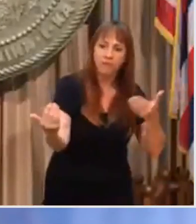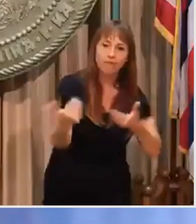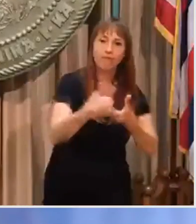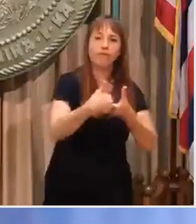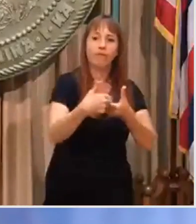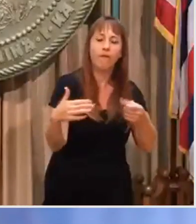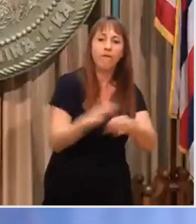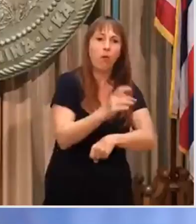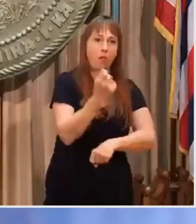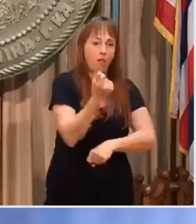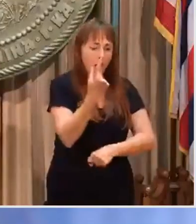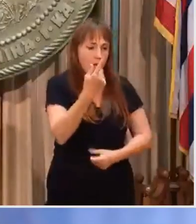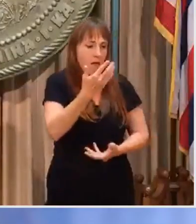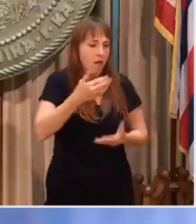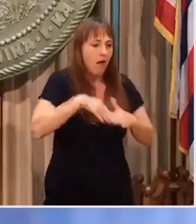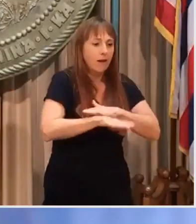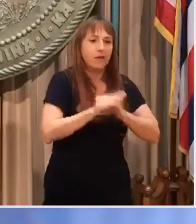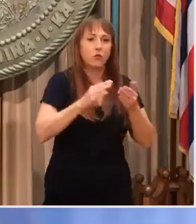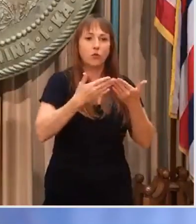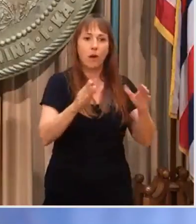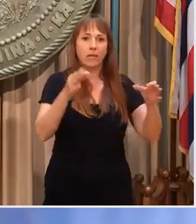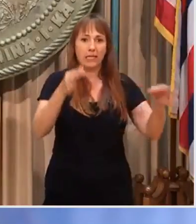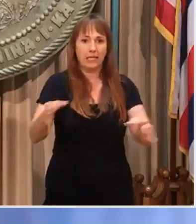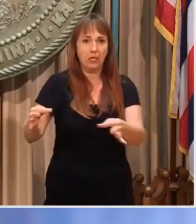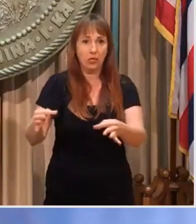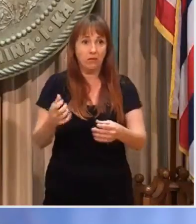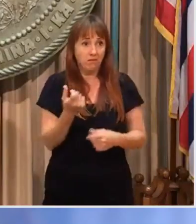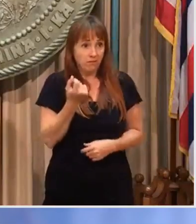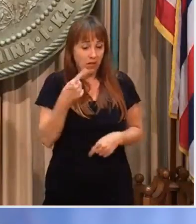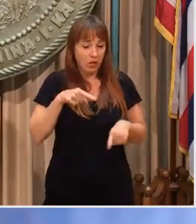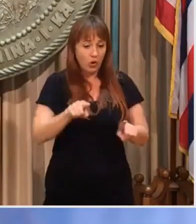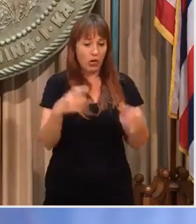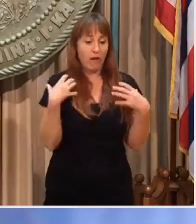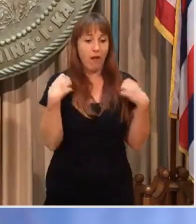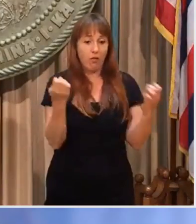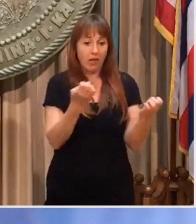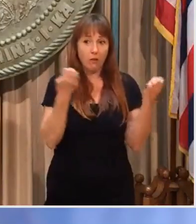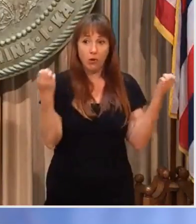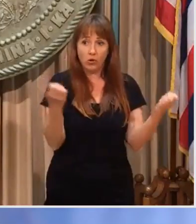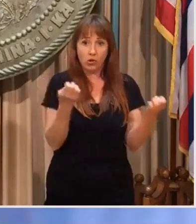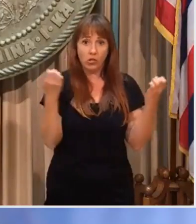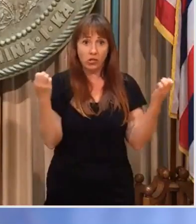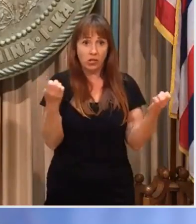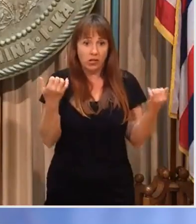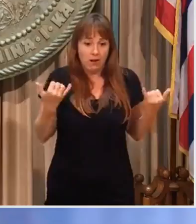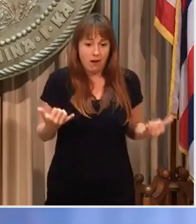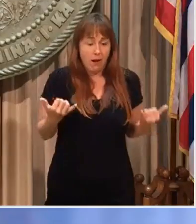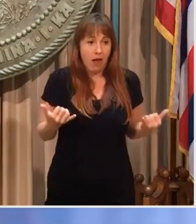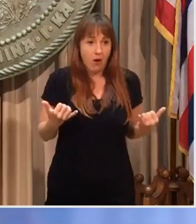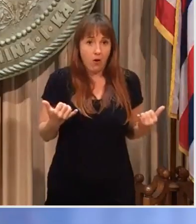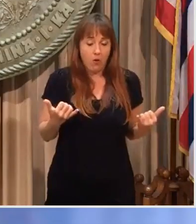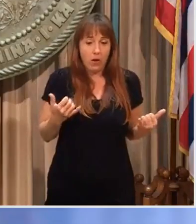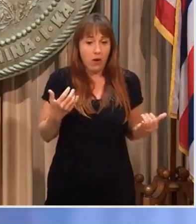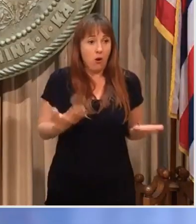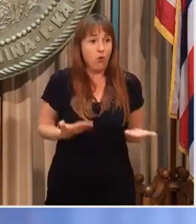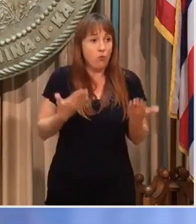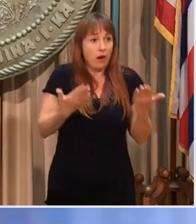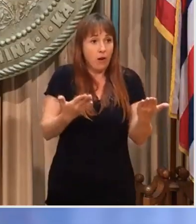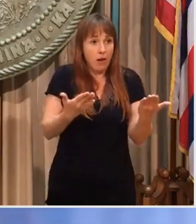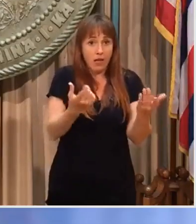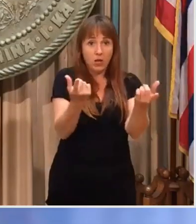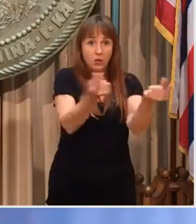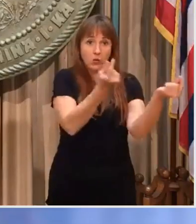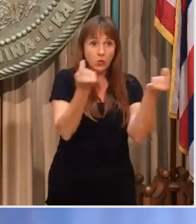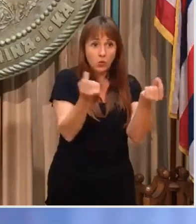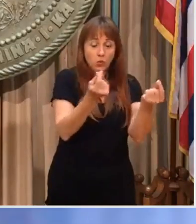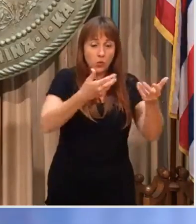to public decision making. However, during this health emergency, as we are recommending